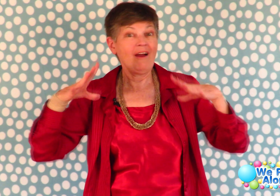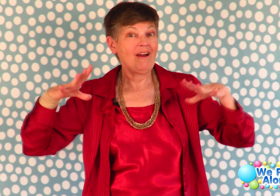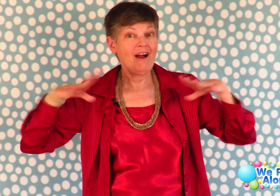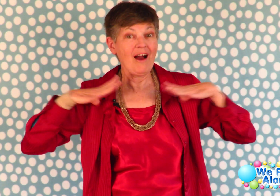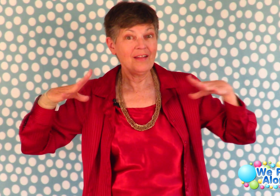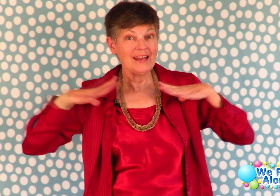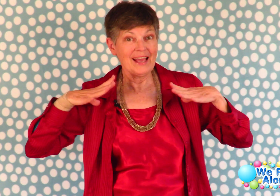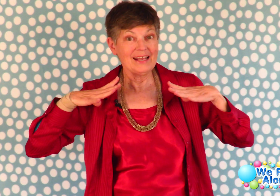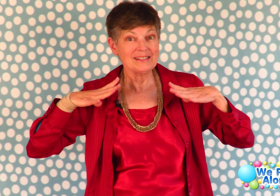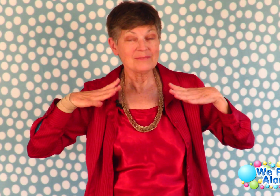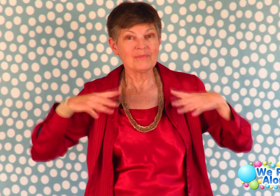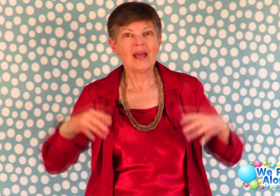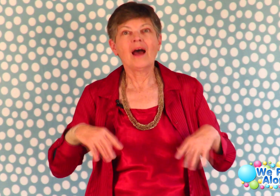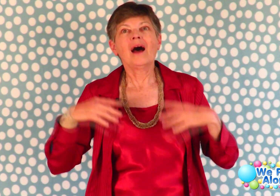our holidays,